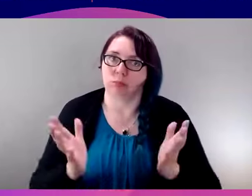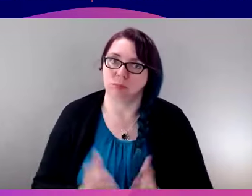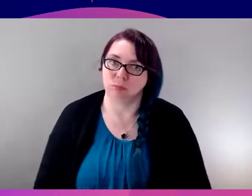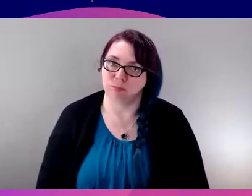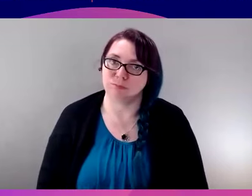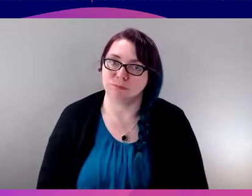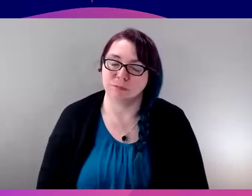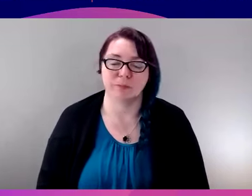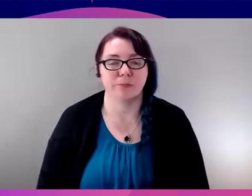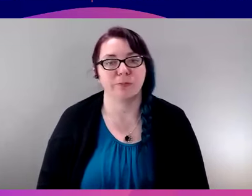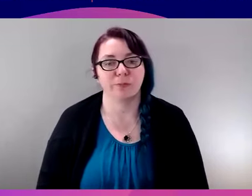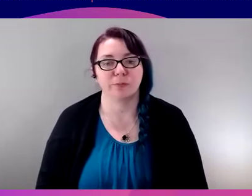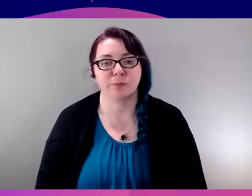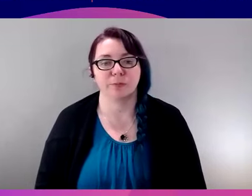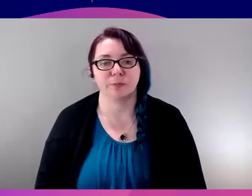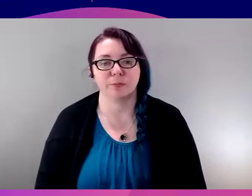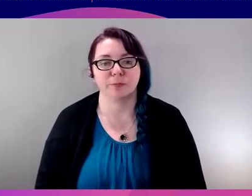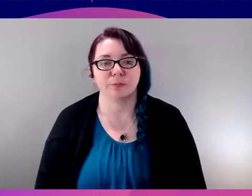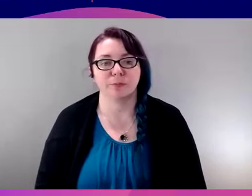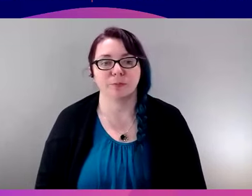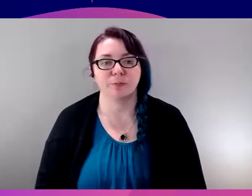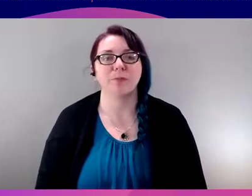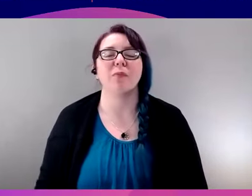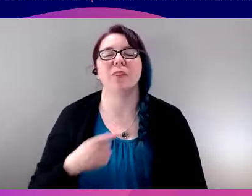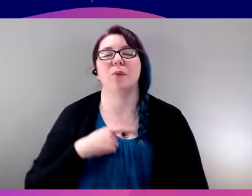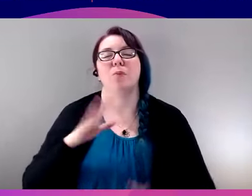That's wonderful. I like how you phrased it, Sue, today and tomorrow.